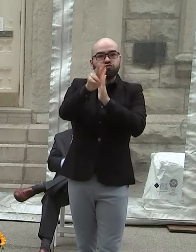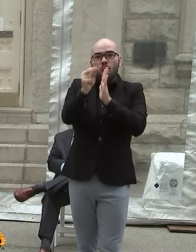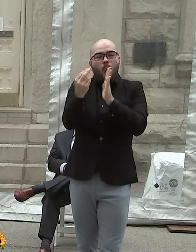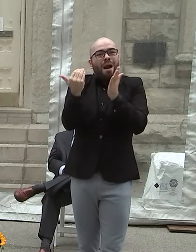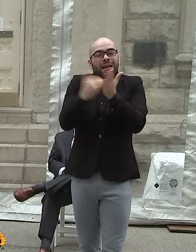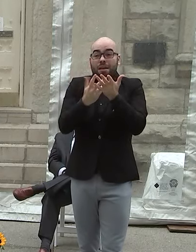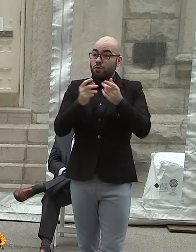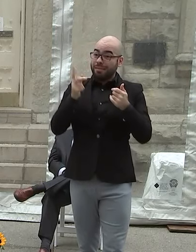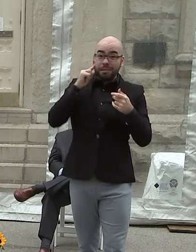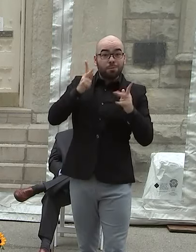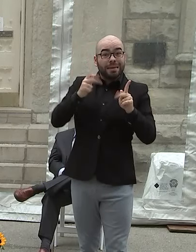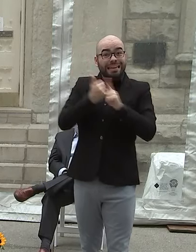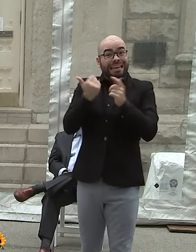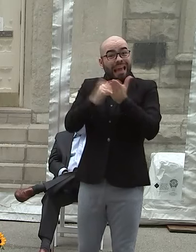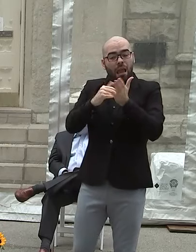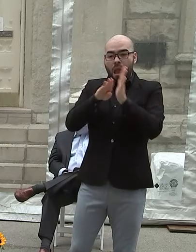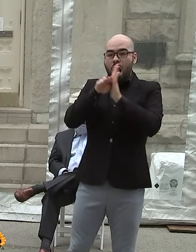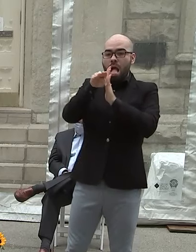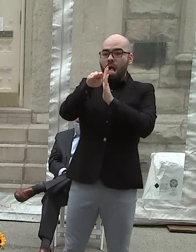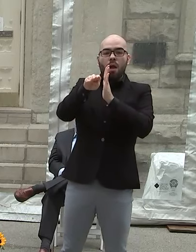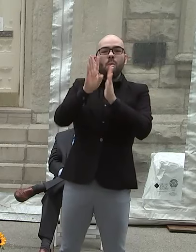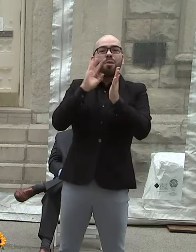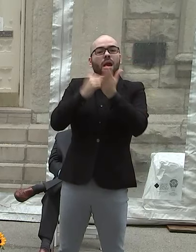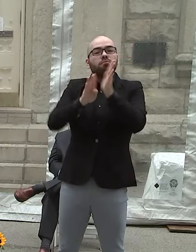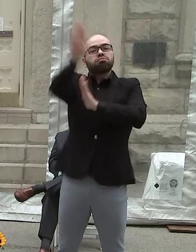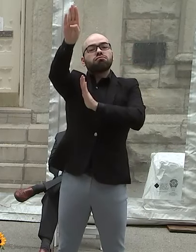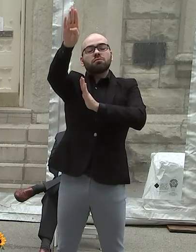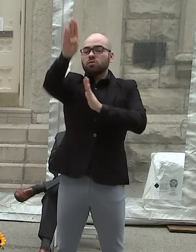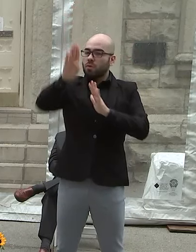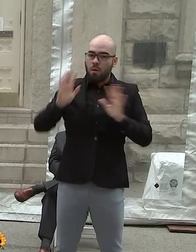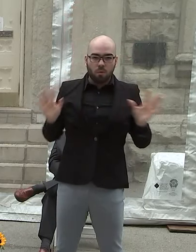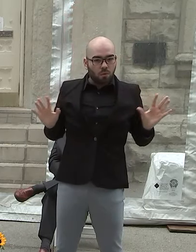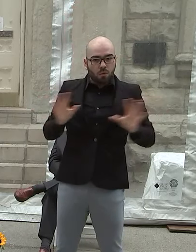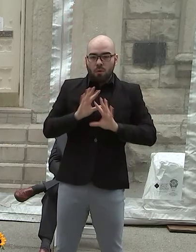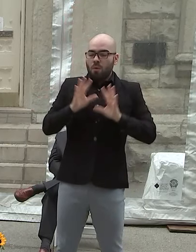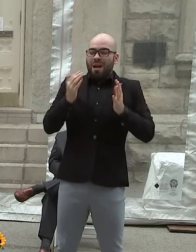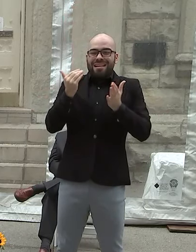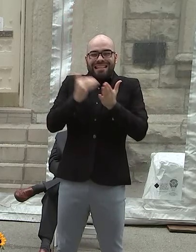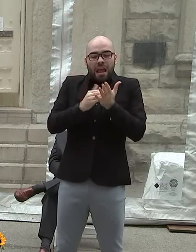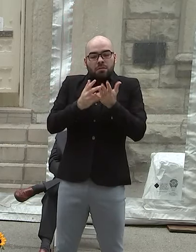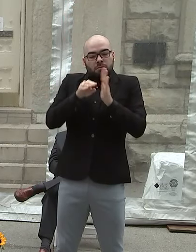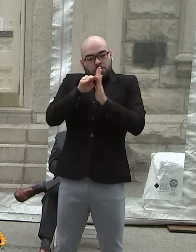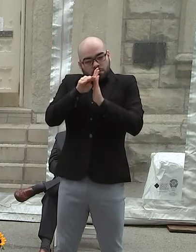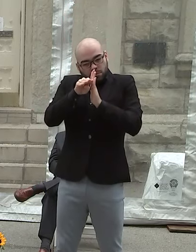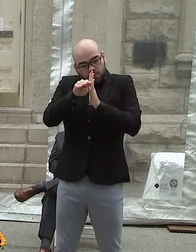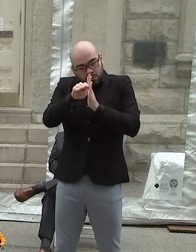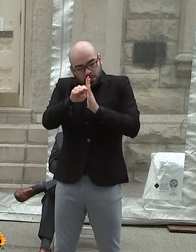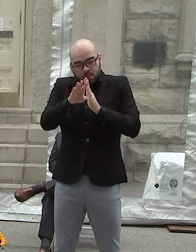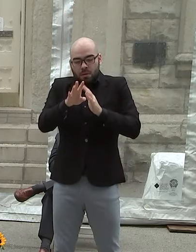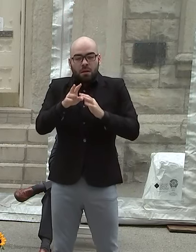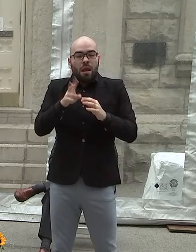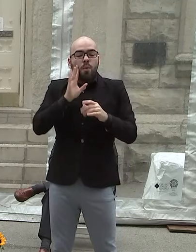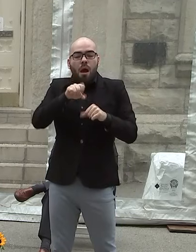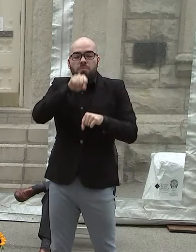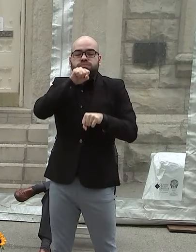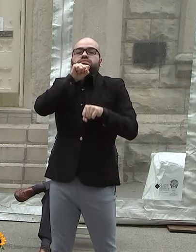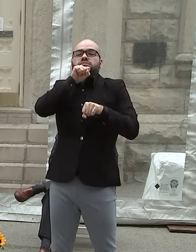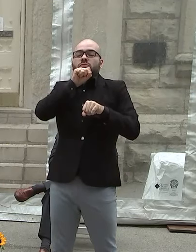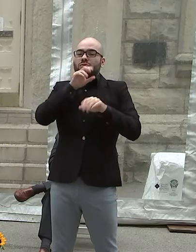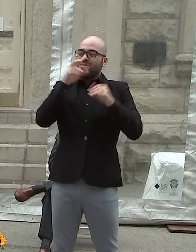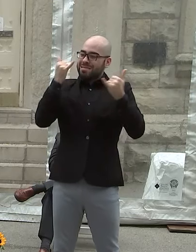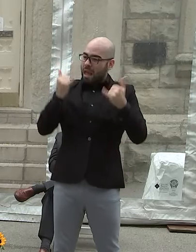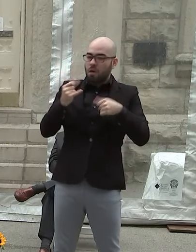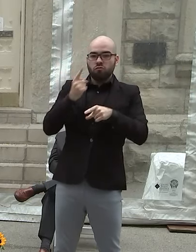deaths, that people, you're not able to really handle that, then you have to take a huge step backwards. It is the right